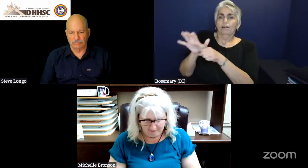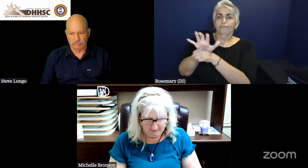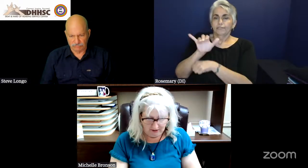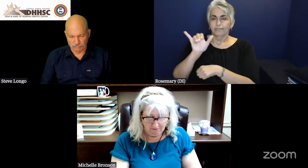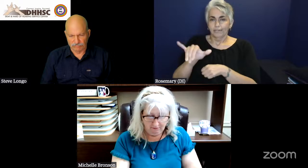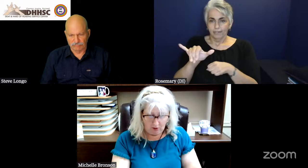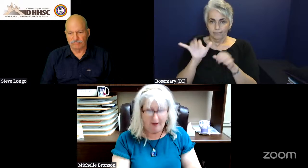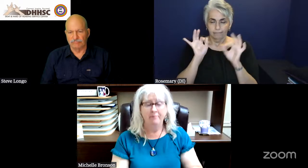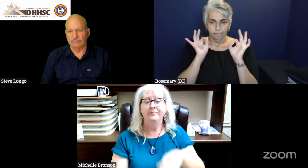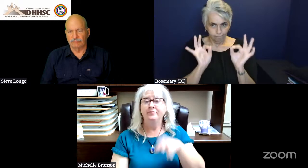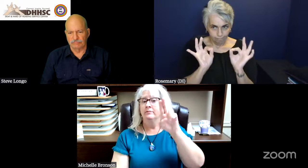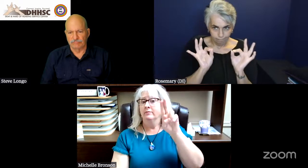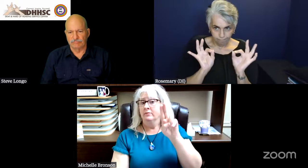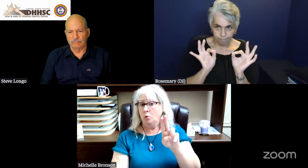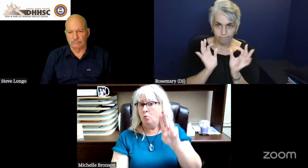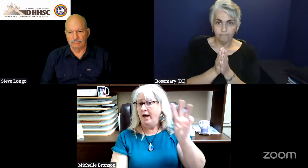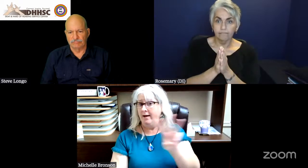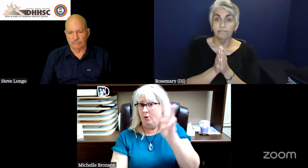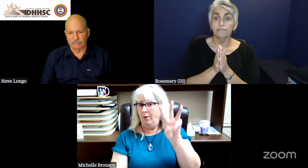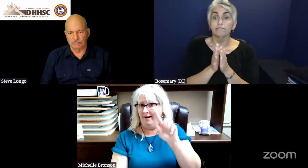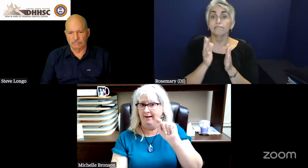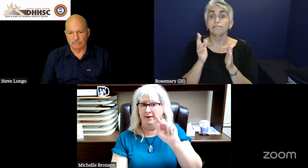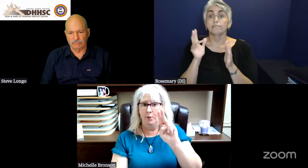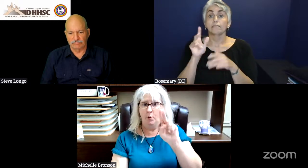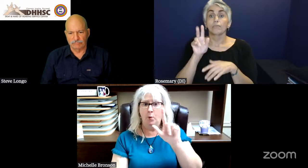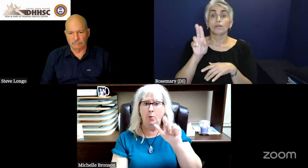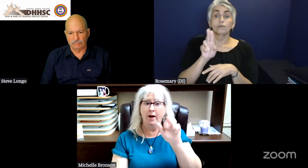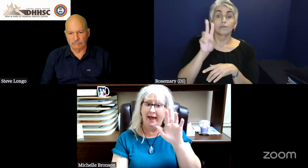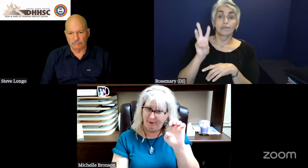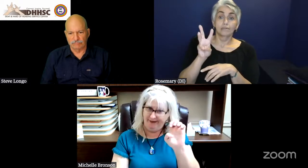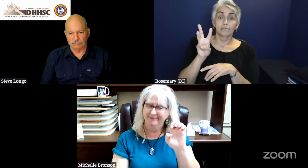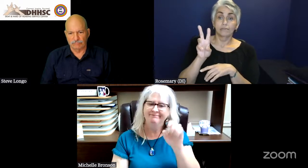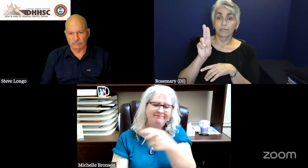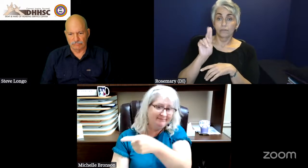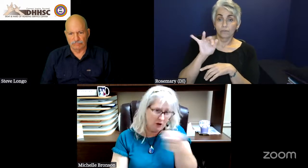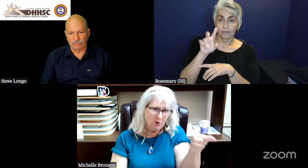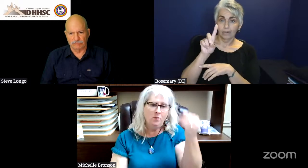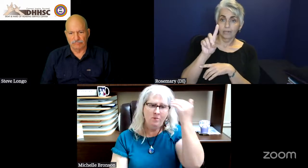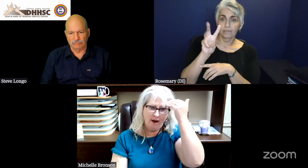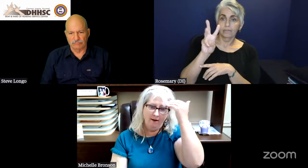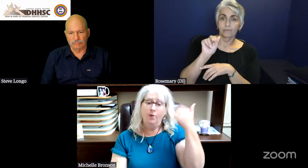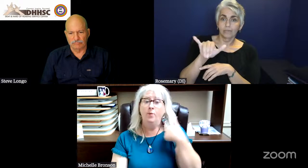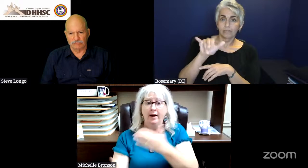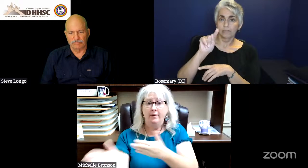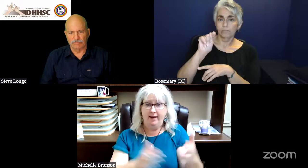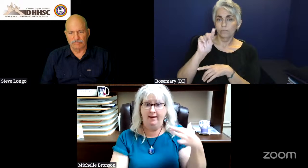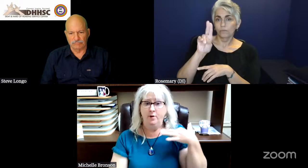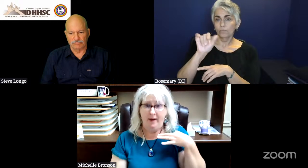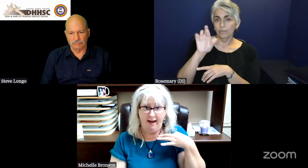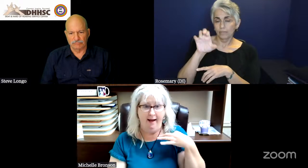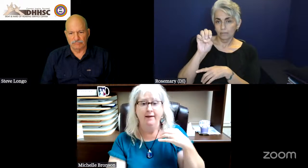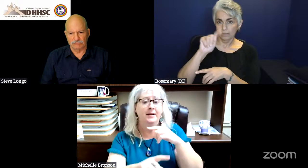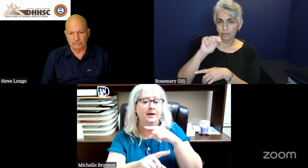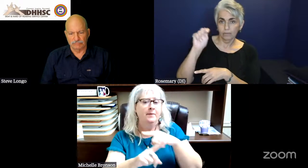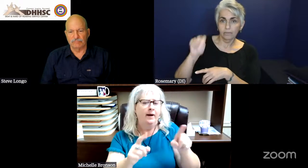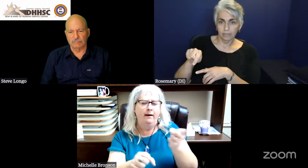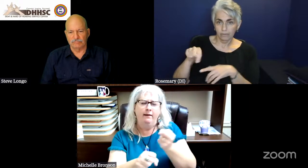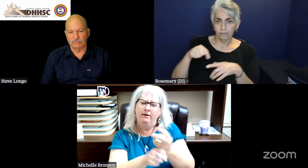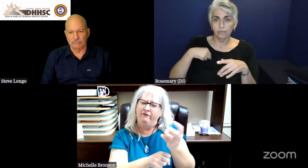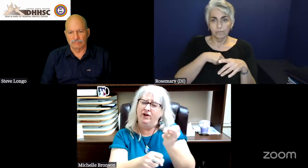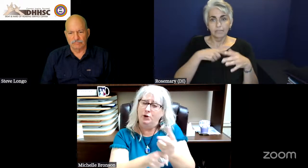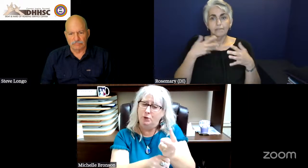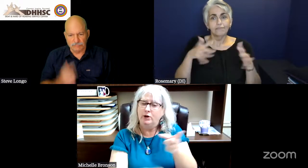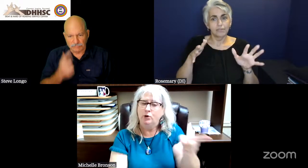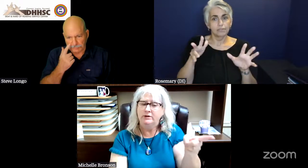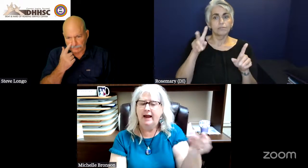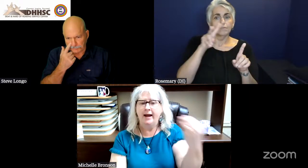that's where the increase has been. The increase was 12.5%. Now, United Way of Tulare